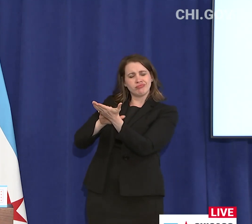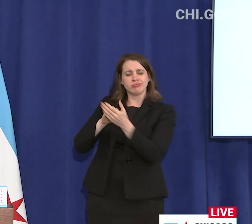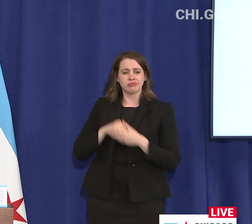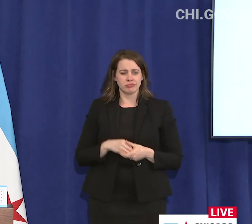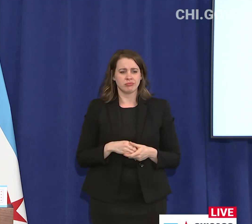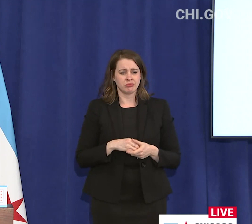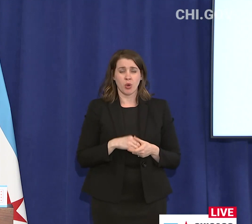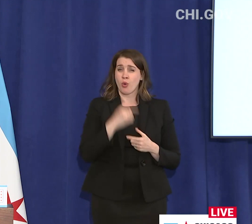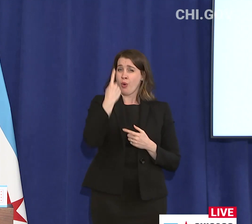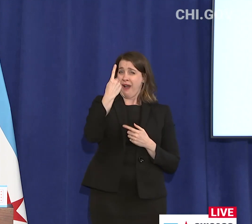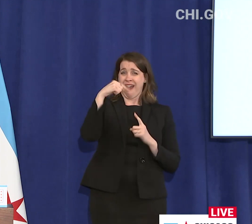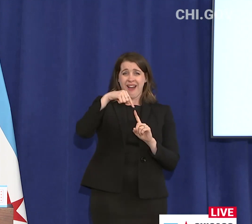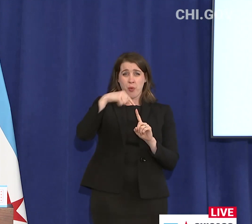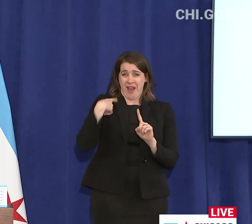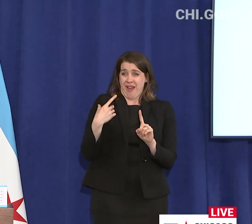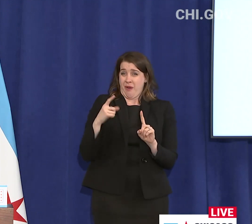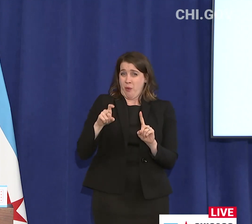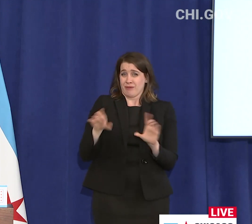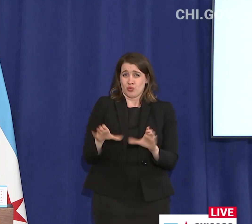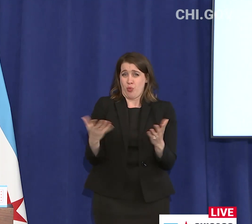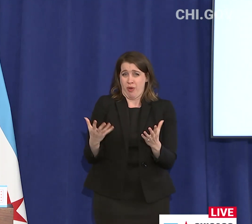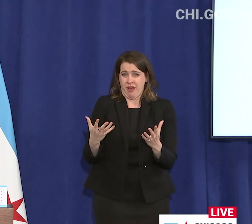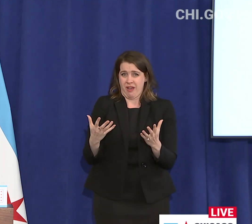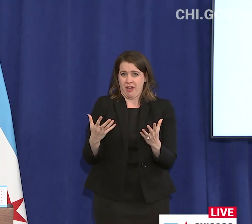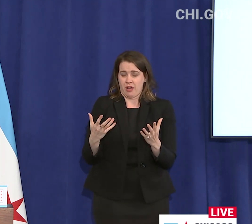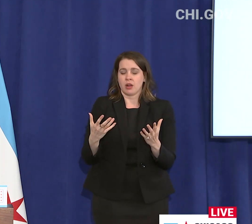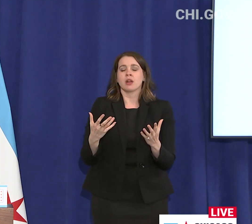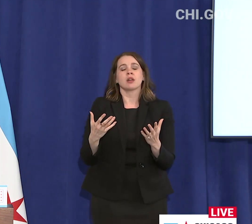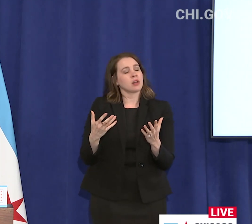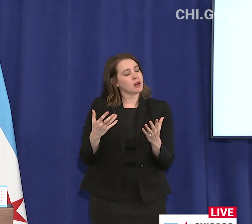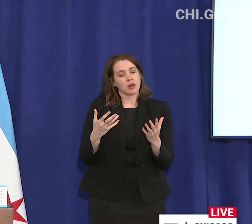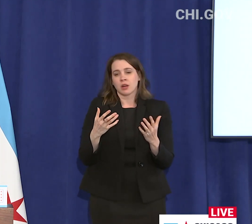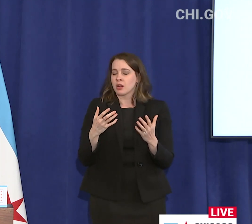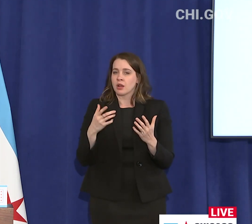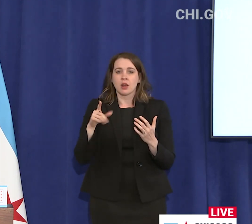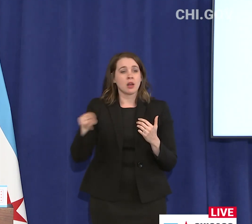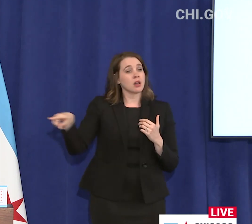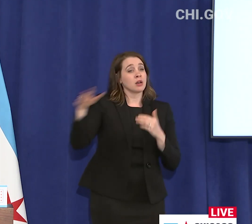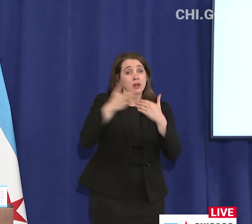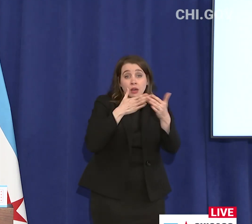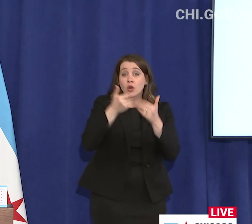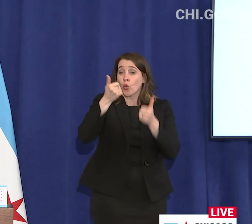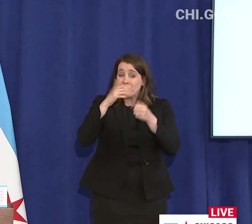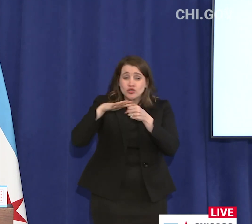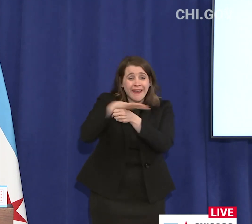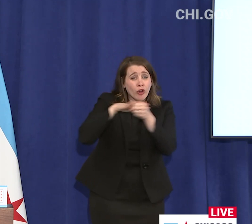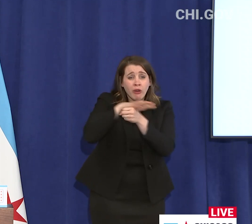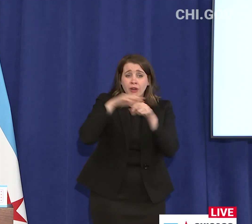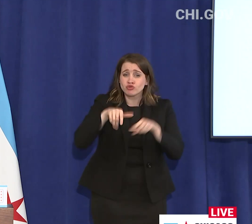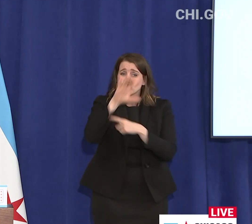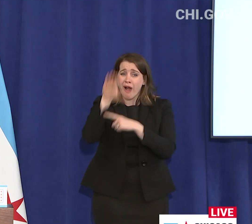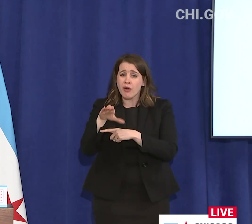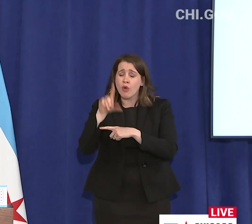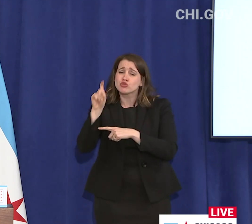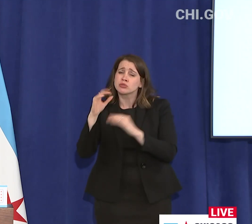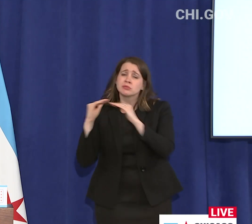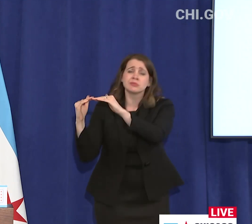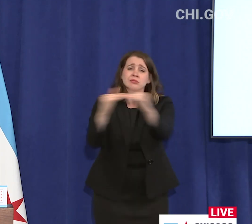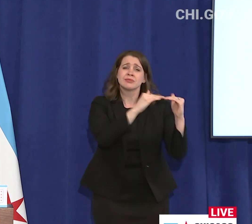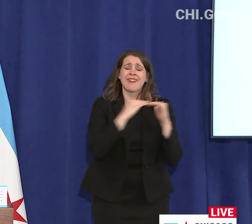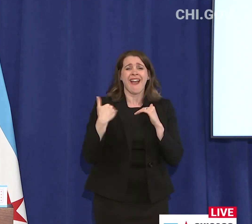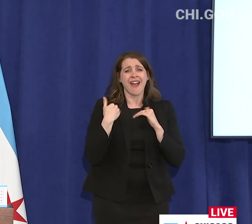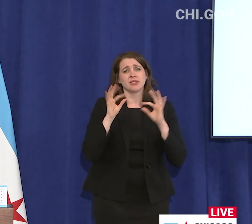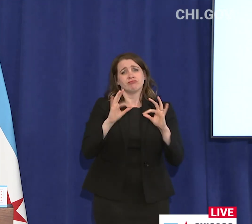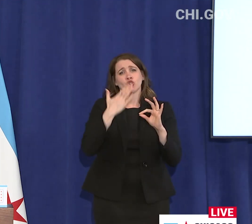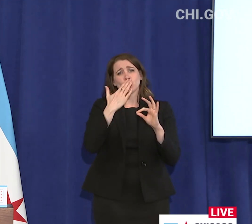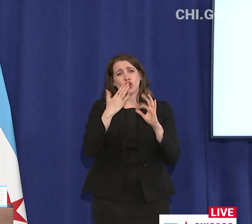resolve this issue is bring broadband equity to every neighborhood in our city. And we are working on and will